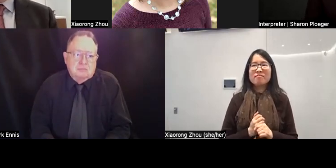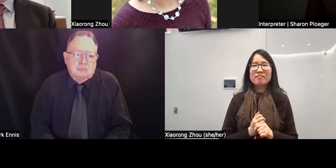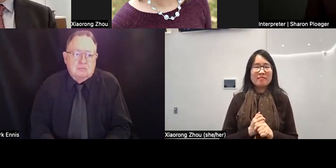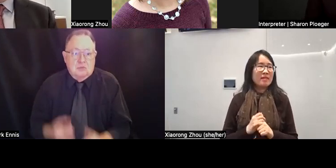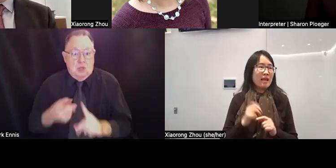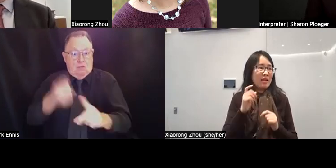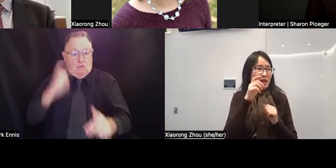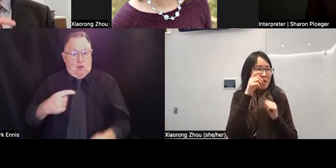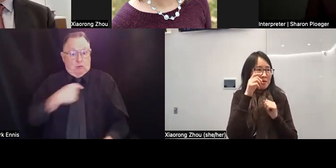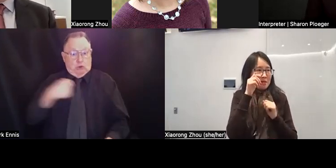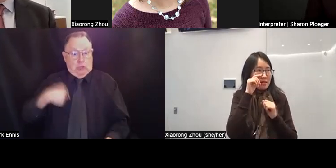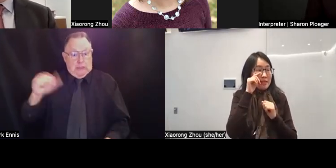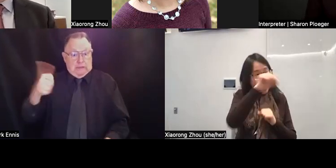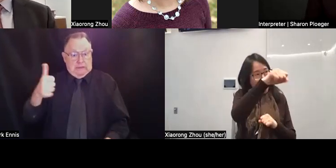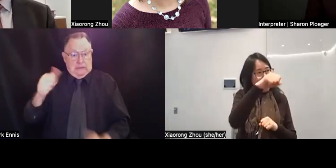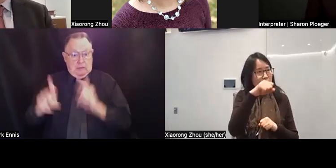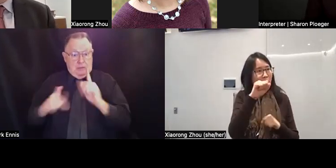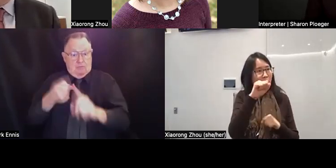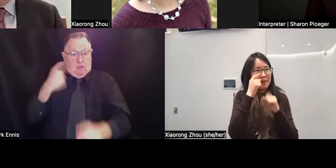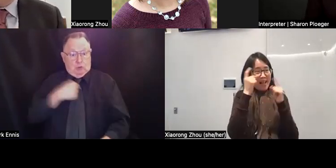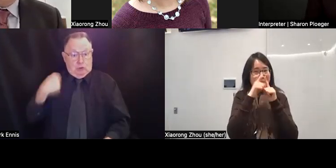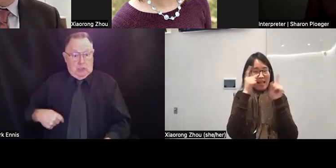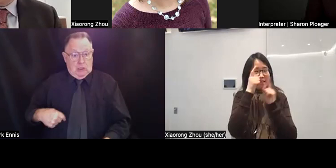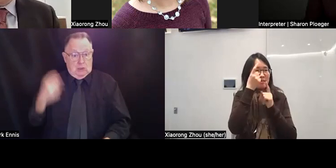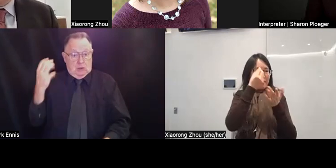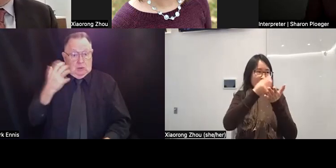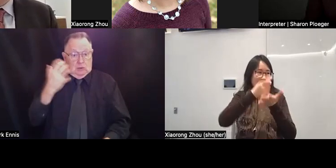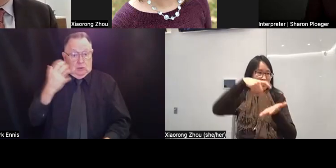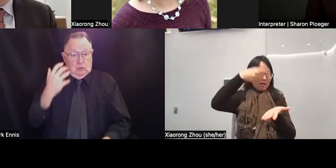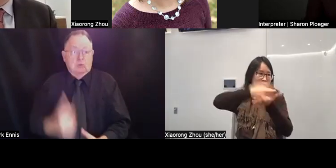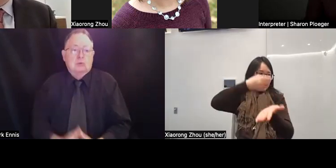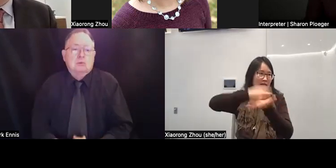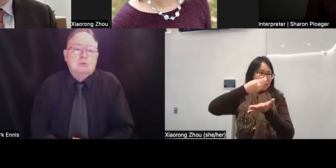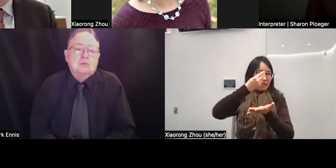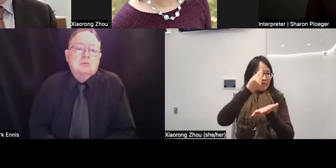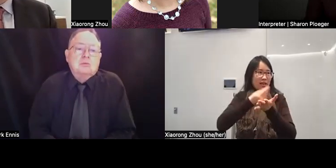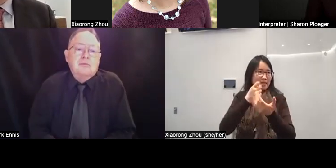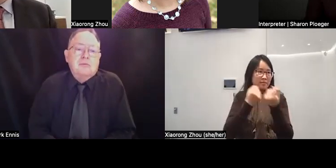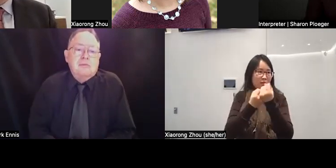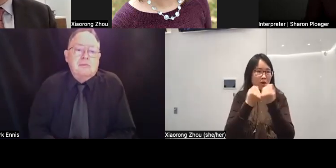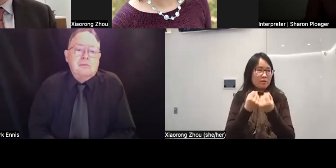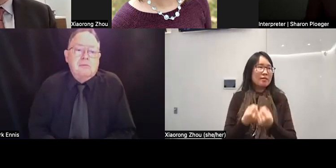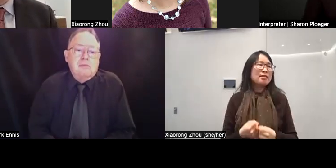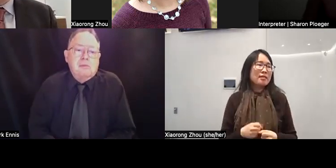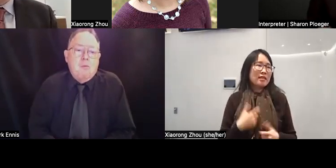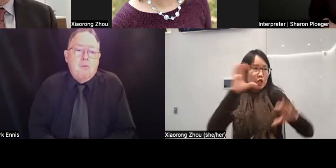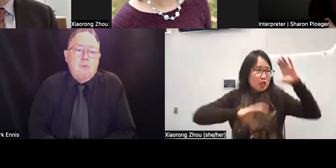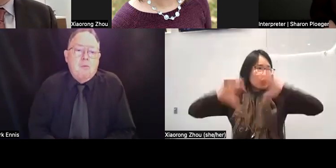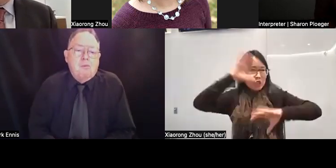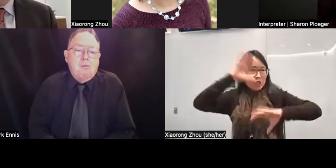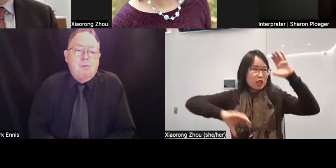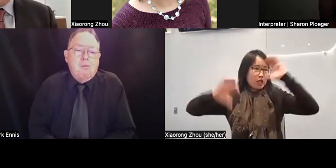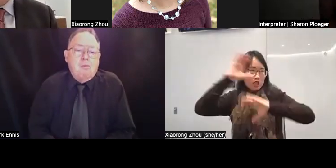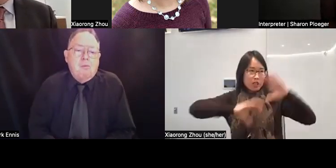China? From China? Yeah. Yeah. But, you know, the more